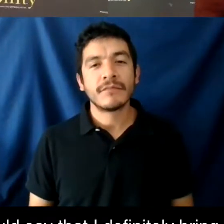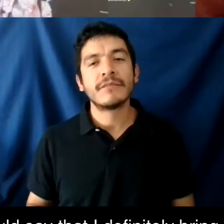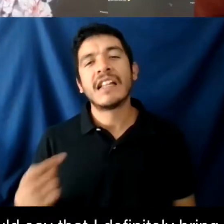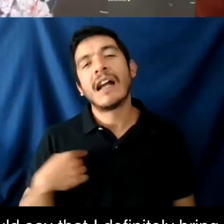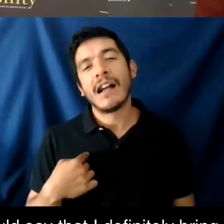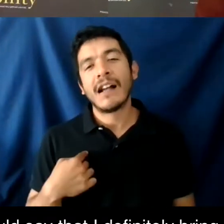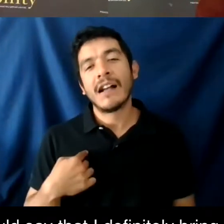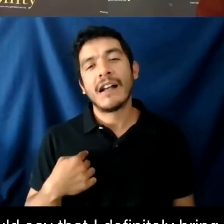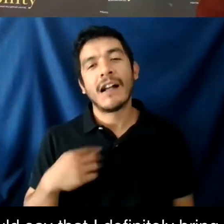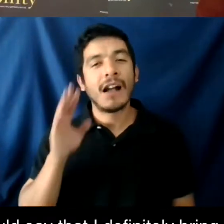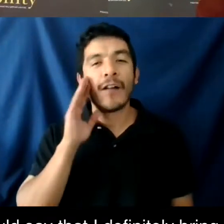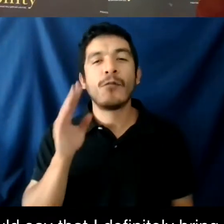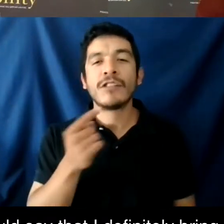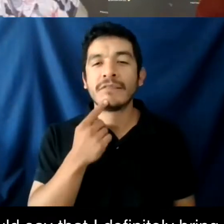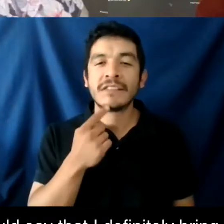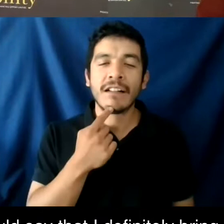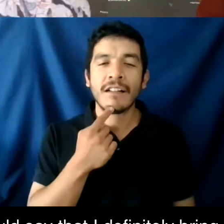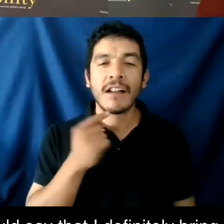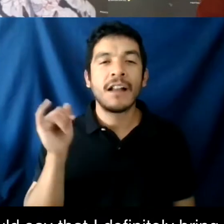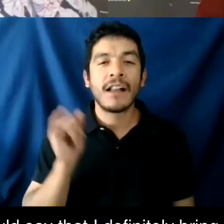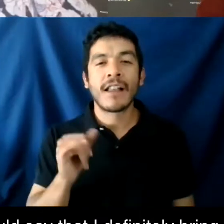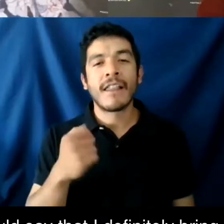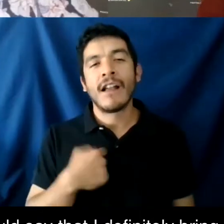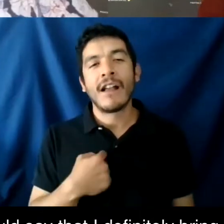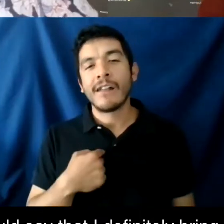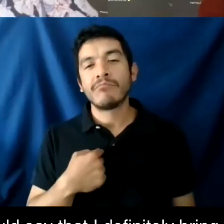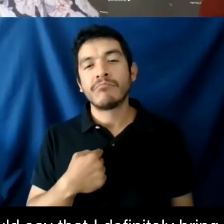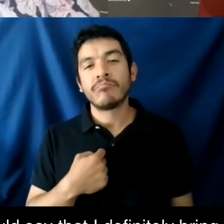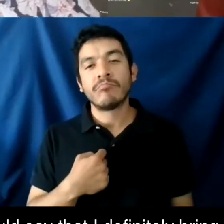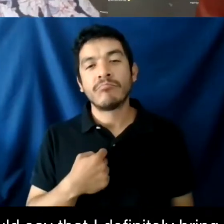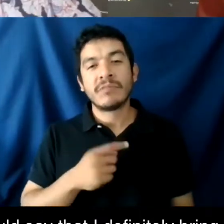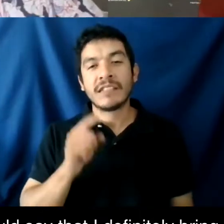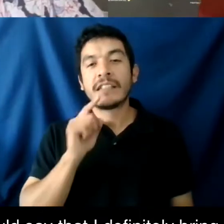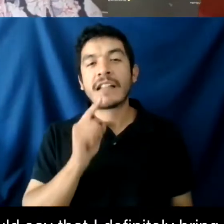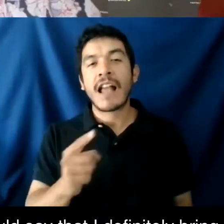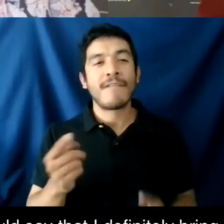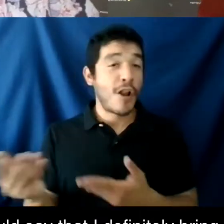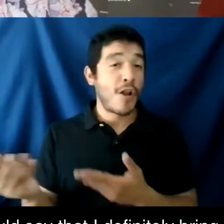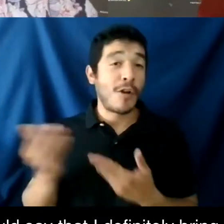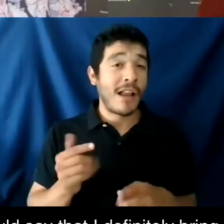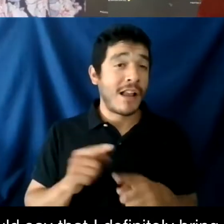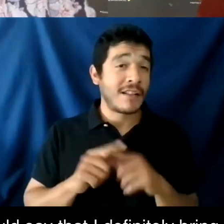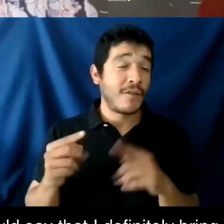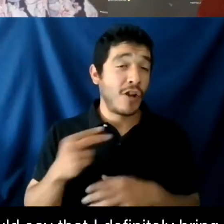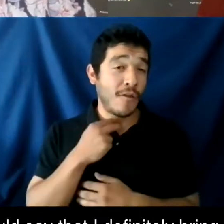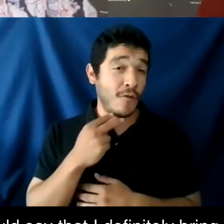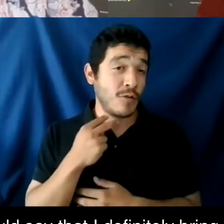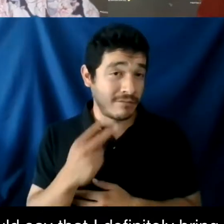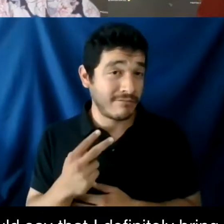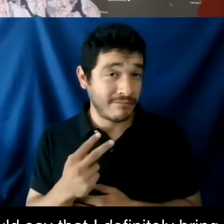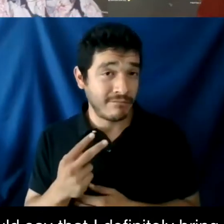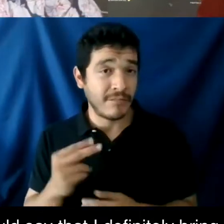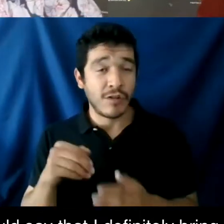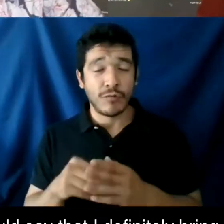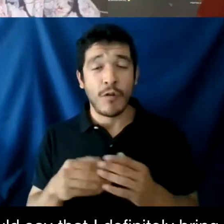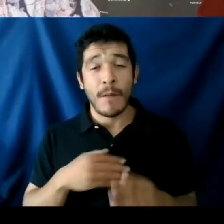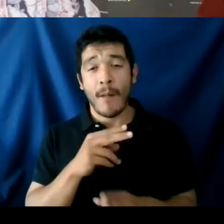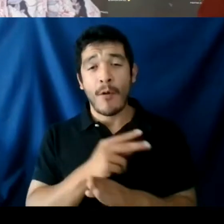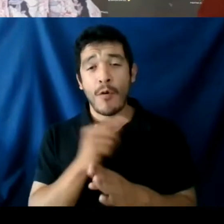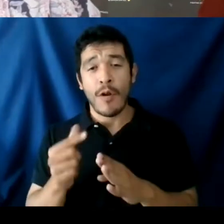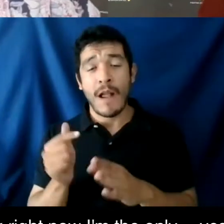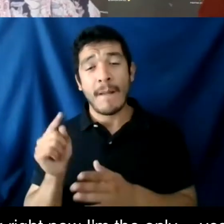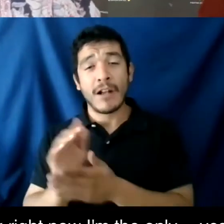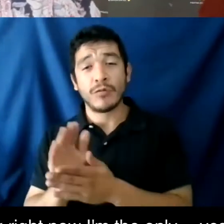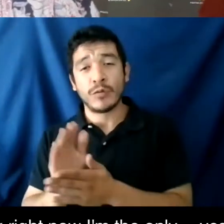I would say that I definitely bring in a different voice into my programs at